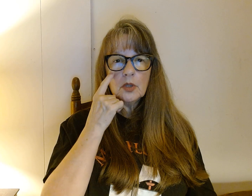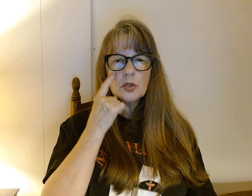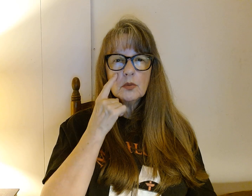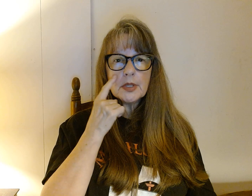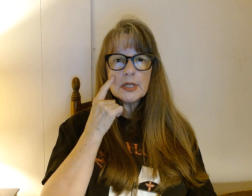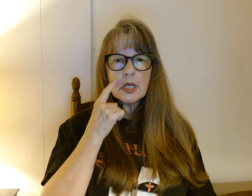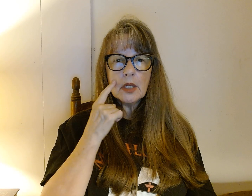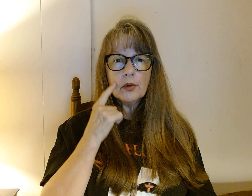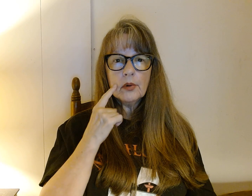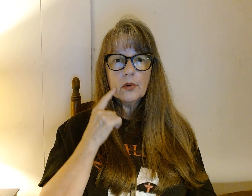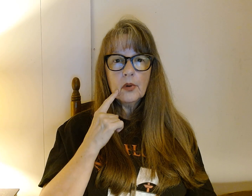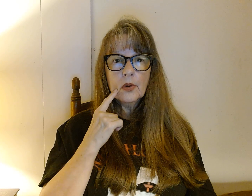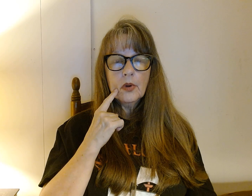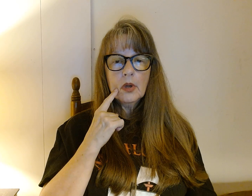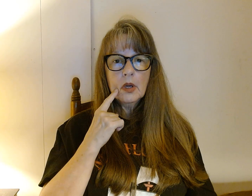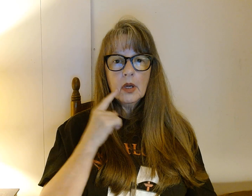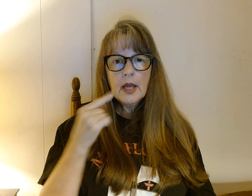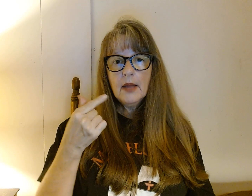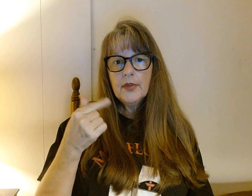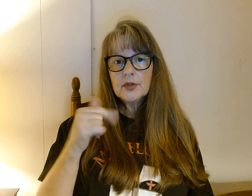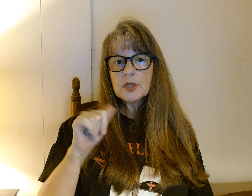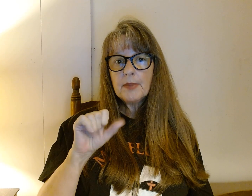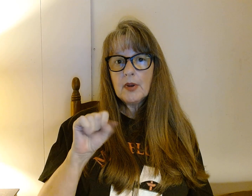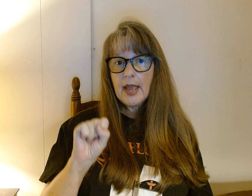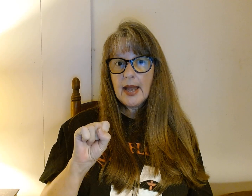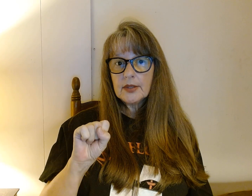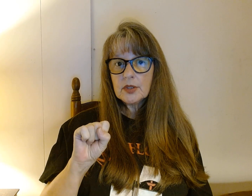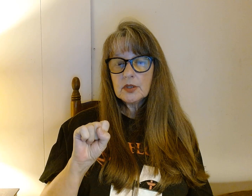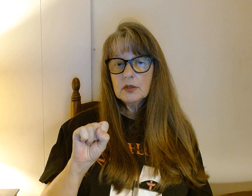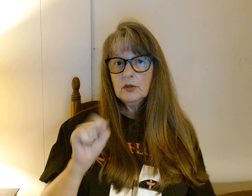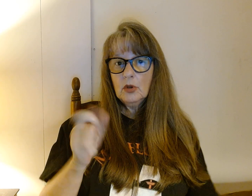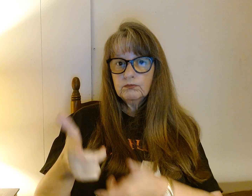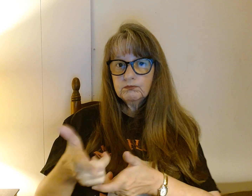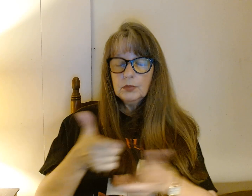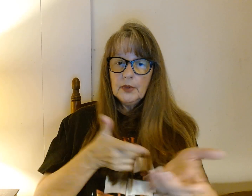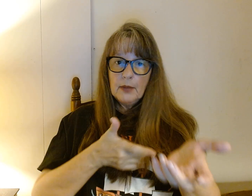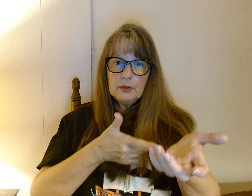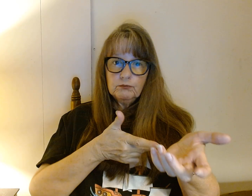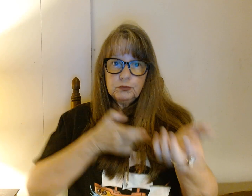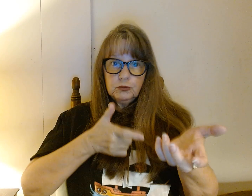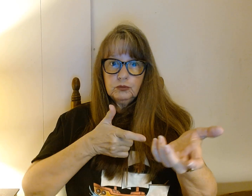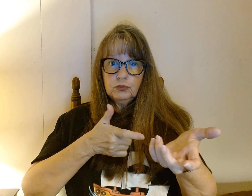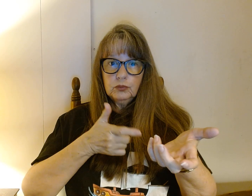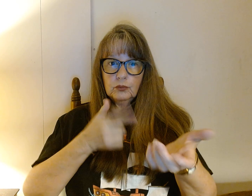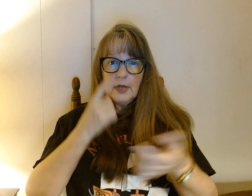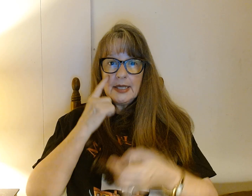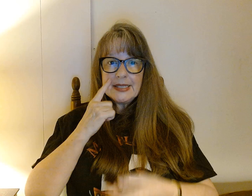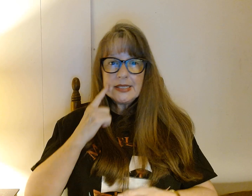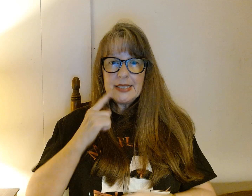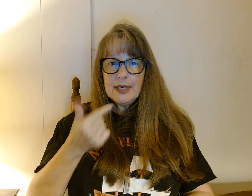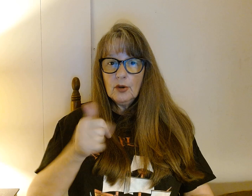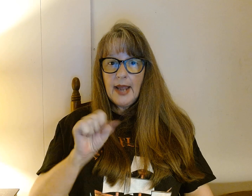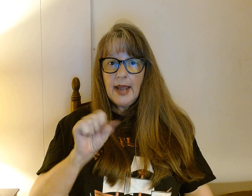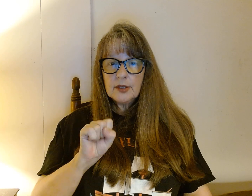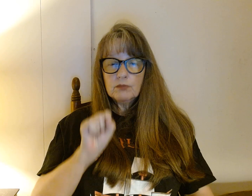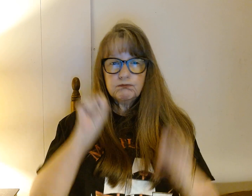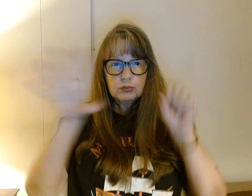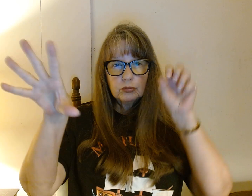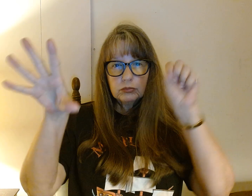a tear and then spell gas. You know, they would, that tear gas,